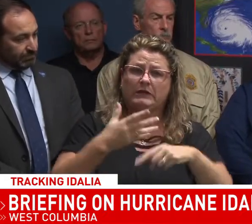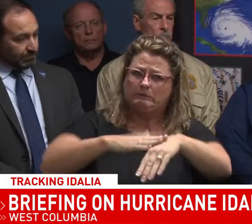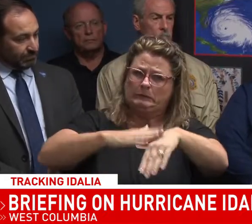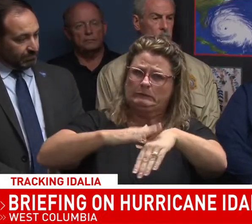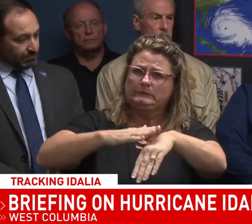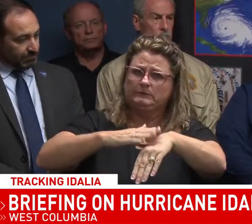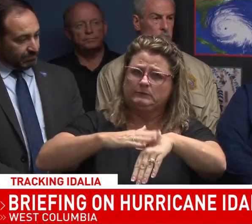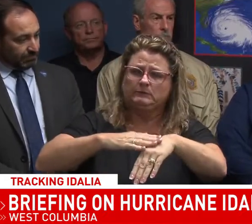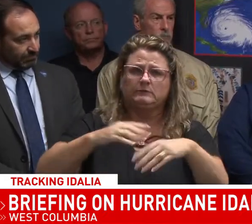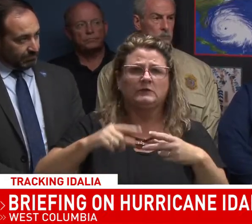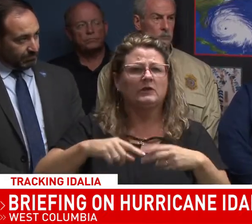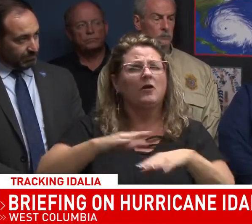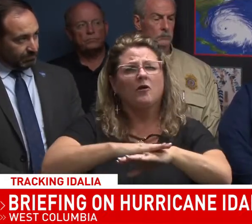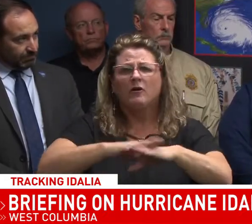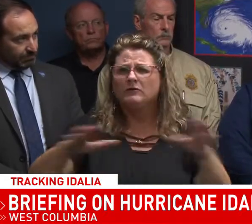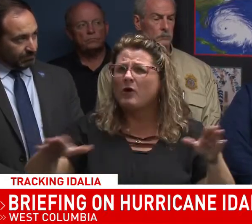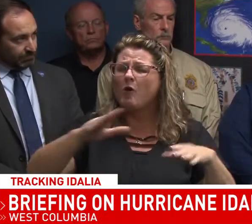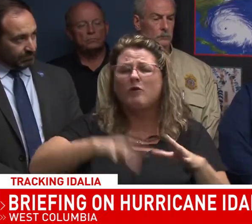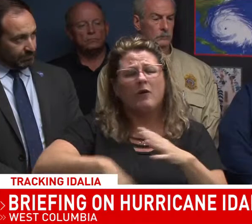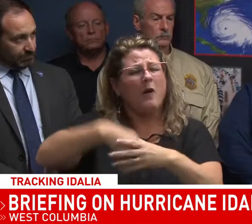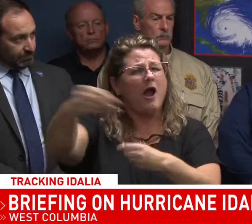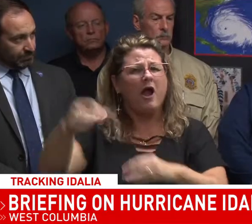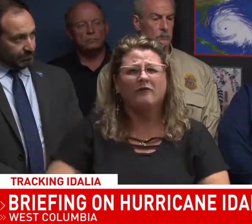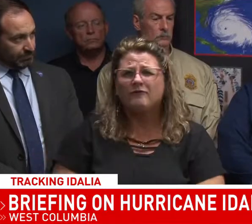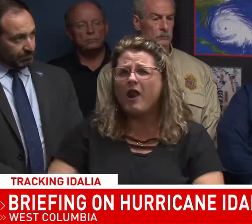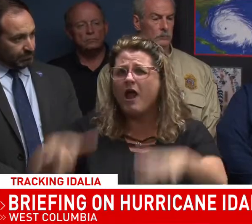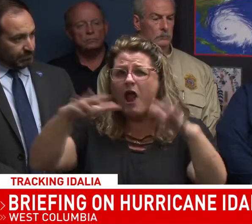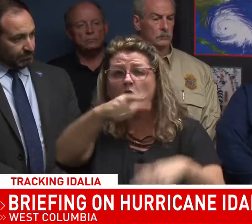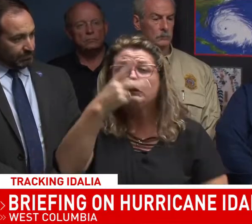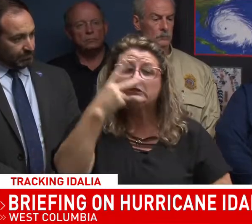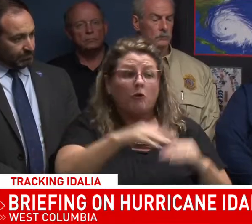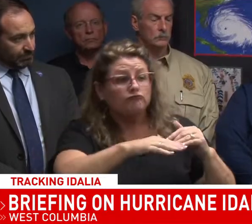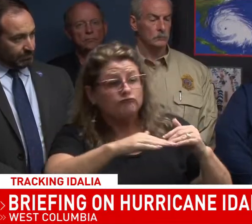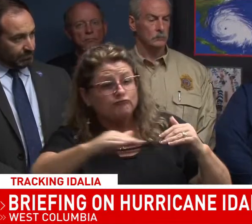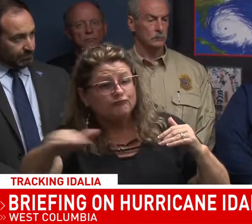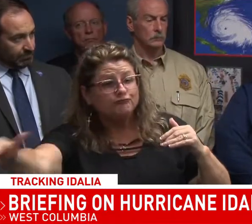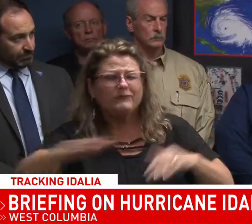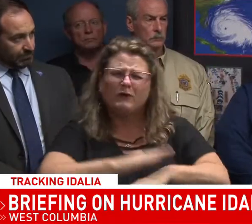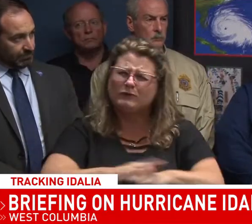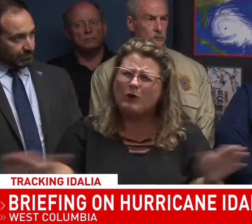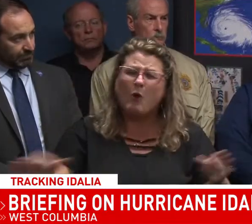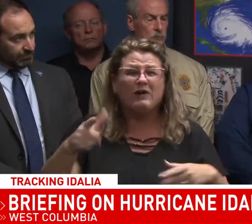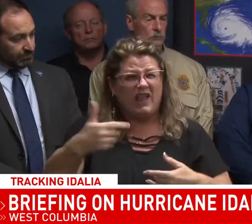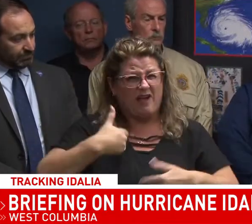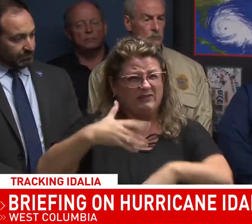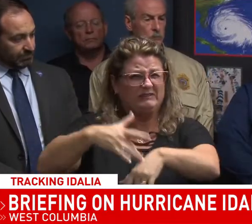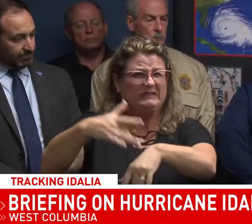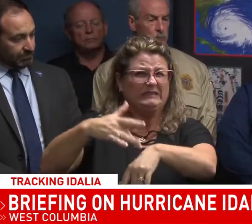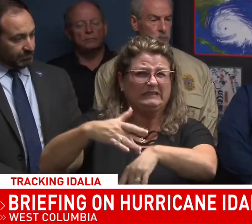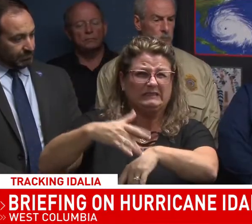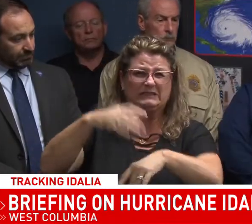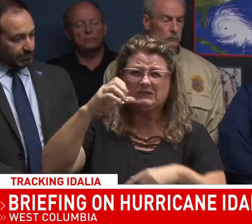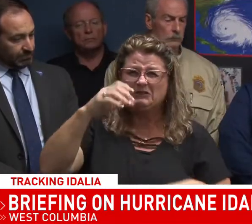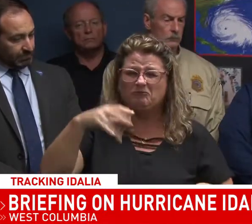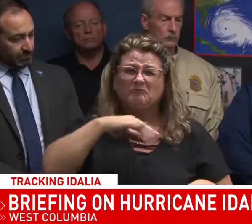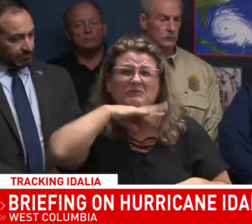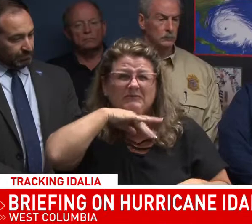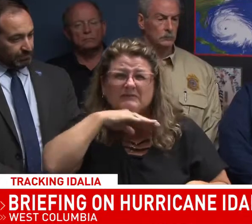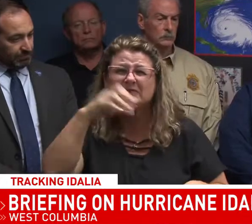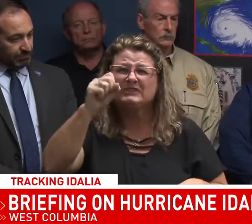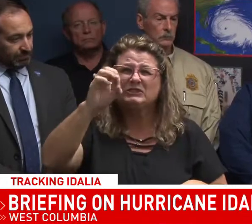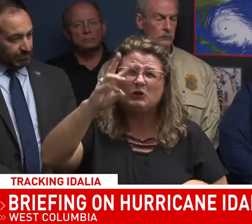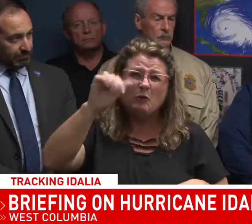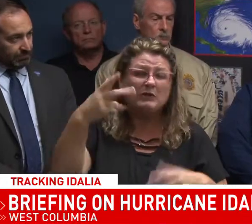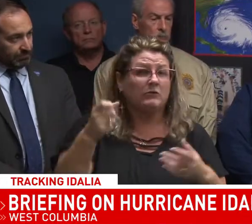cautions. Please do not go out in floodwaters, even if it's not moving. Floodwaters often have toxic substances. They may have sewage, other things in them. They also may